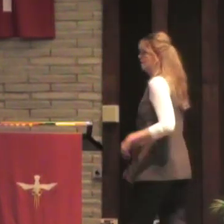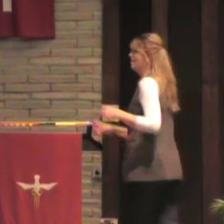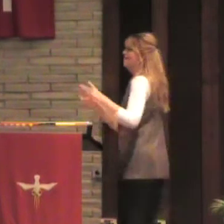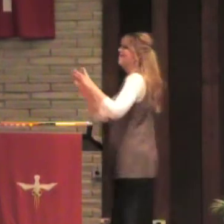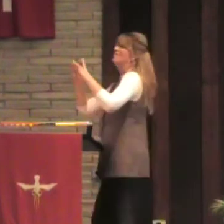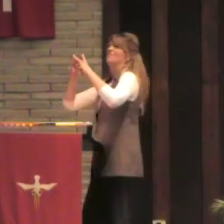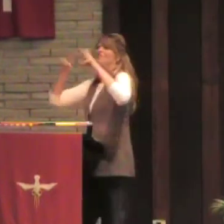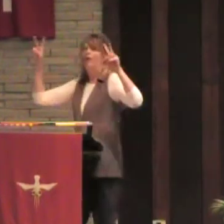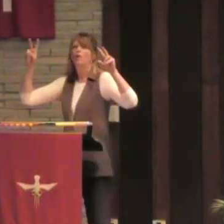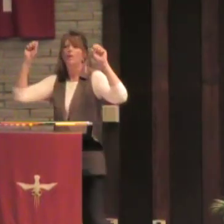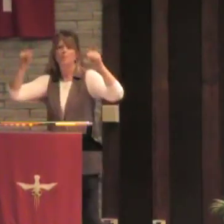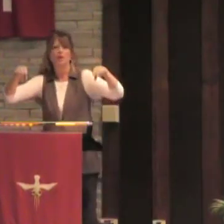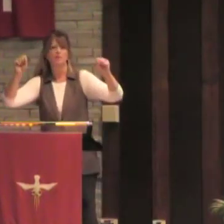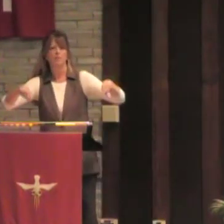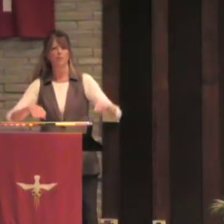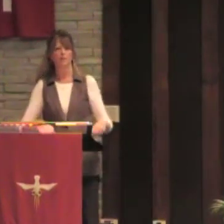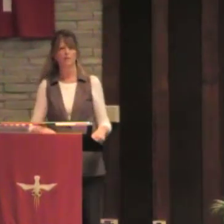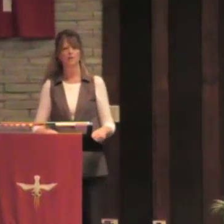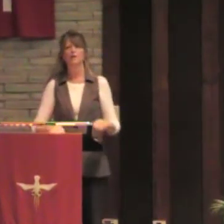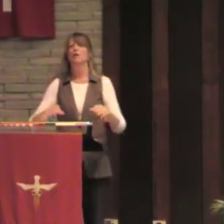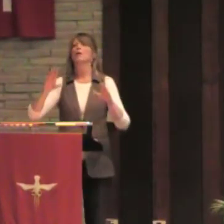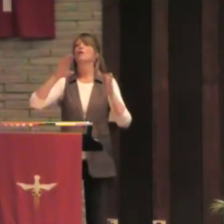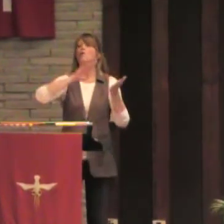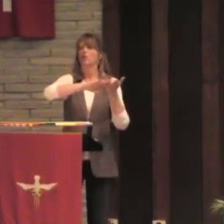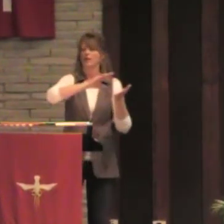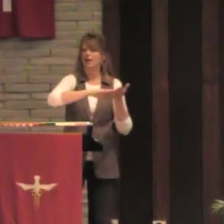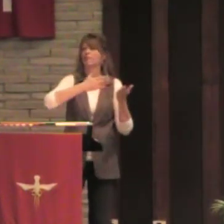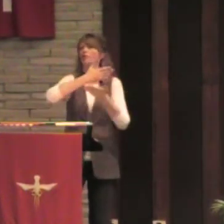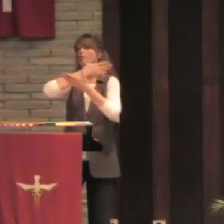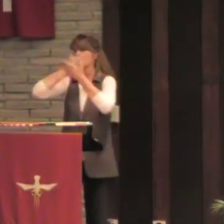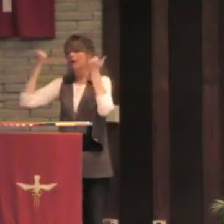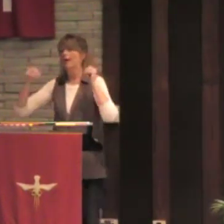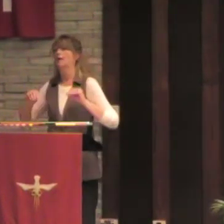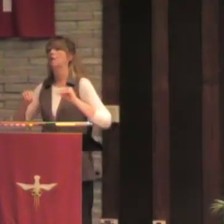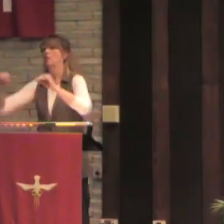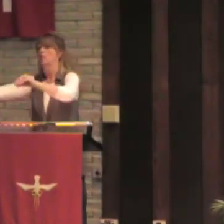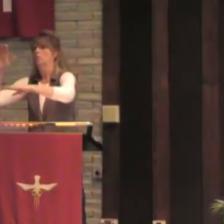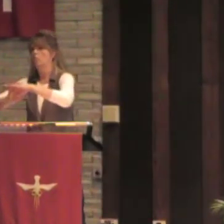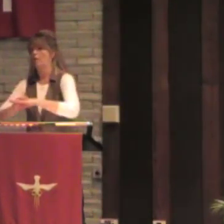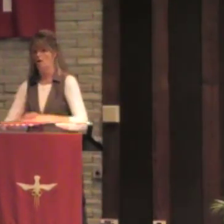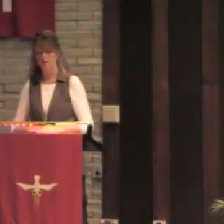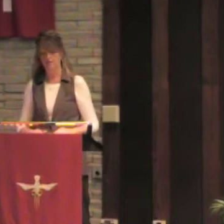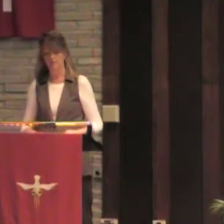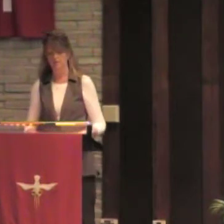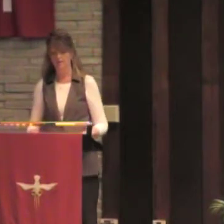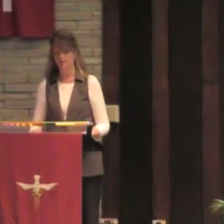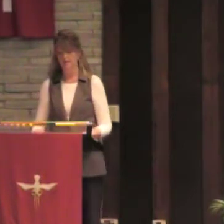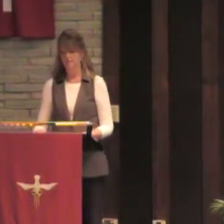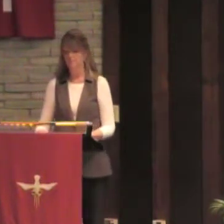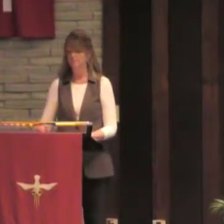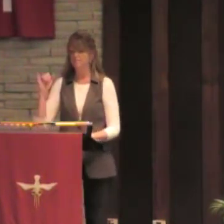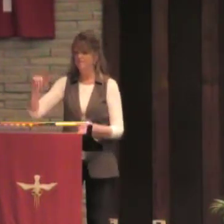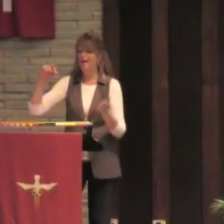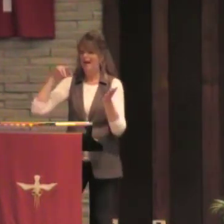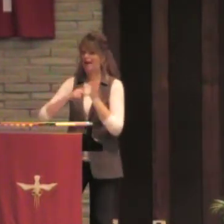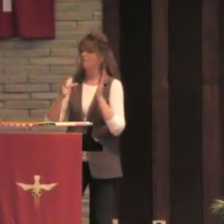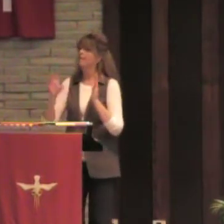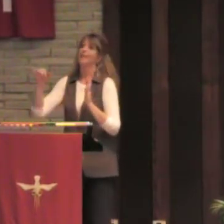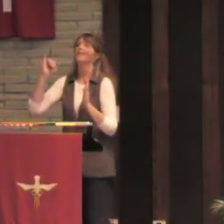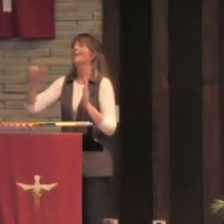a very doable process. It's very doable. You can forgive. You can then put that completely out of